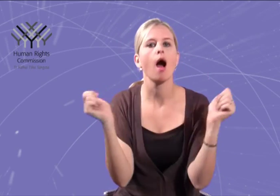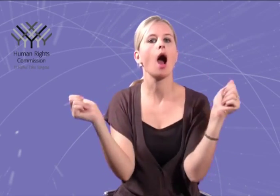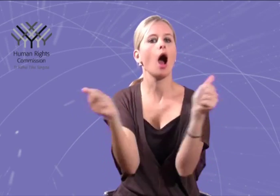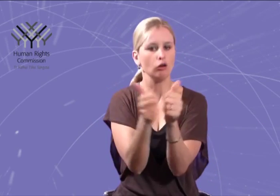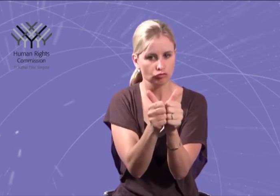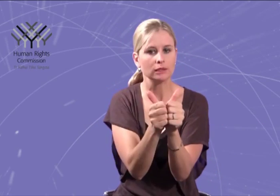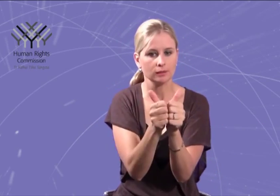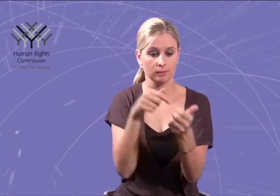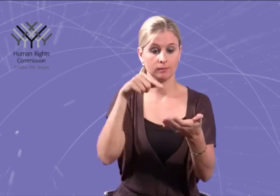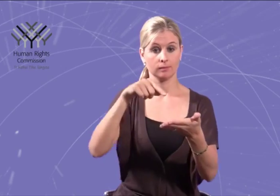agreement.